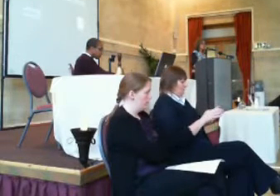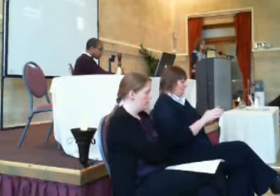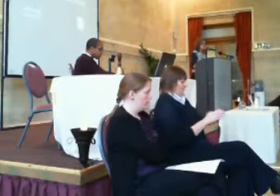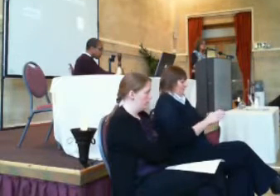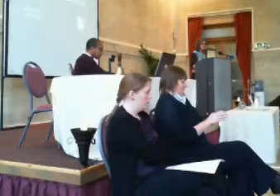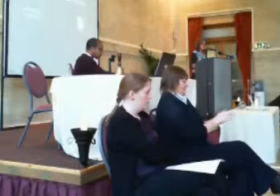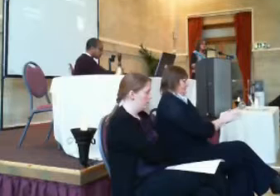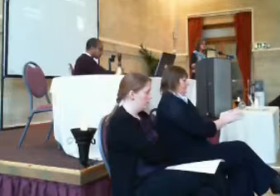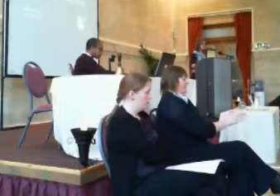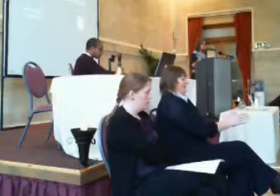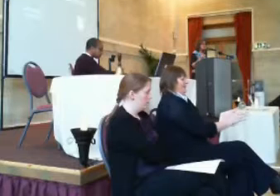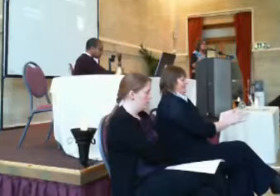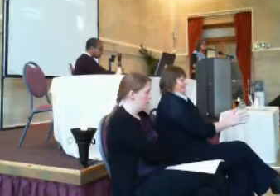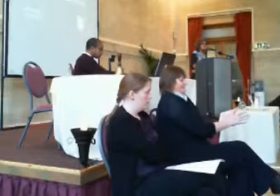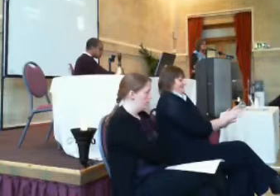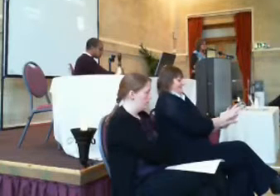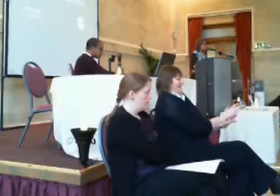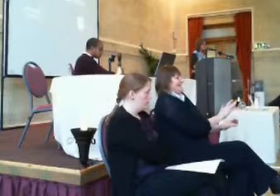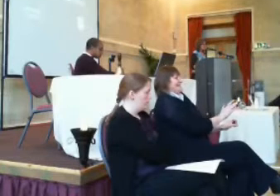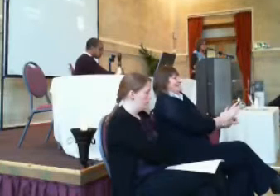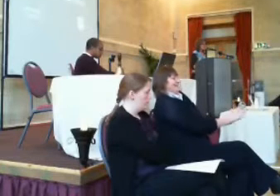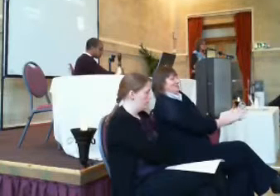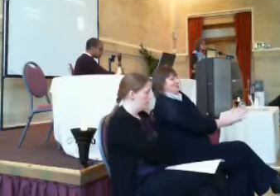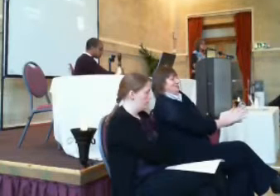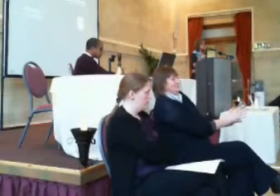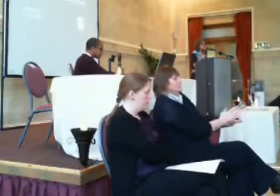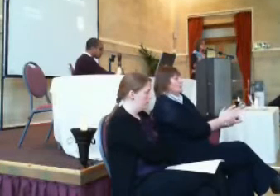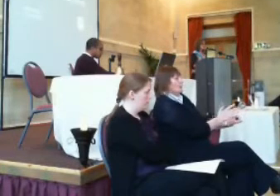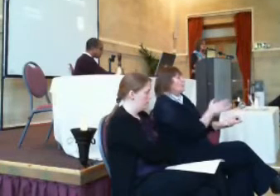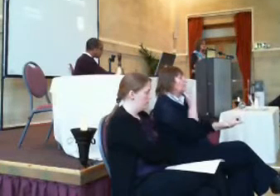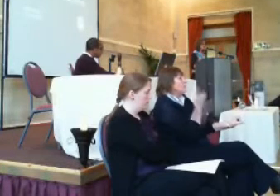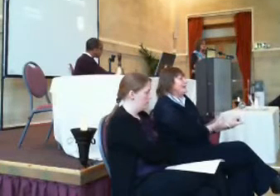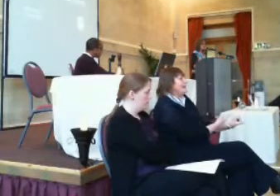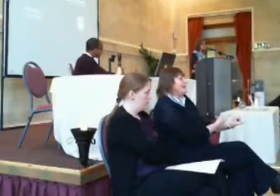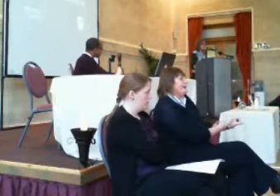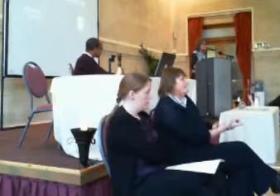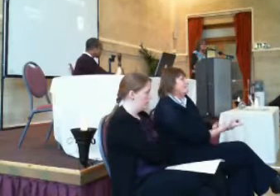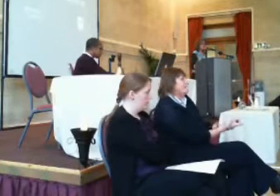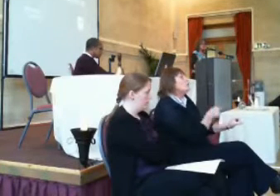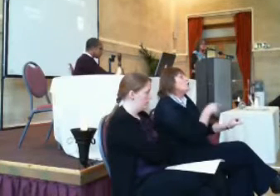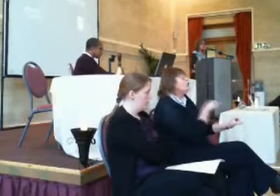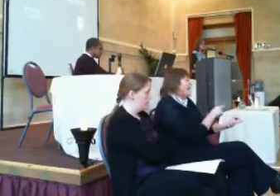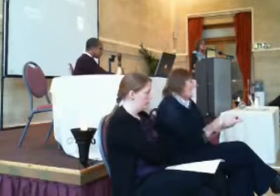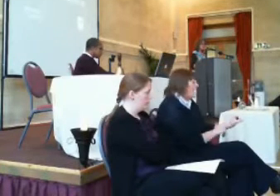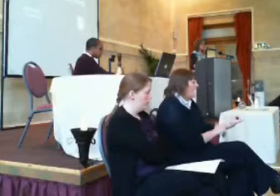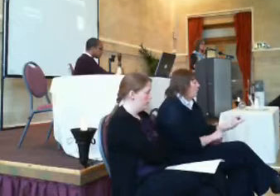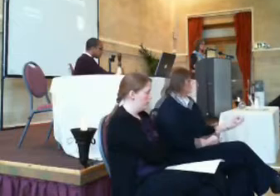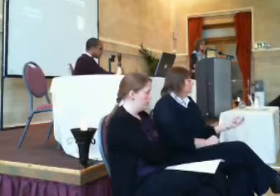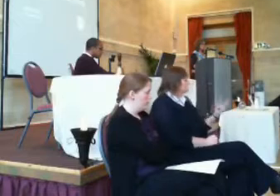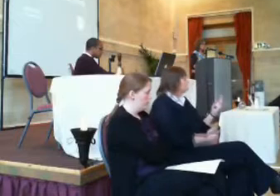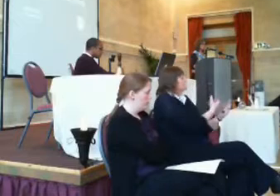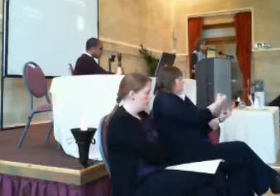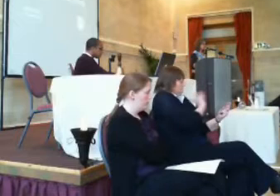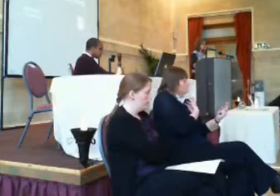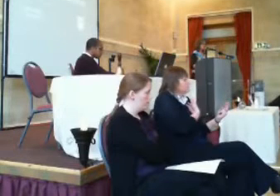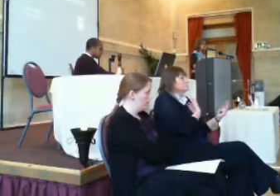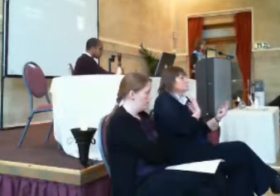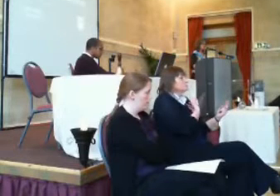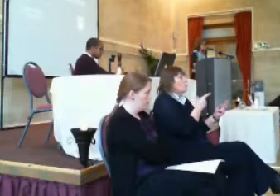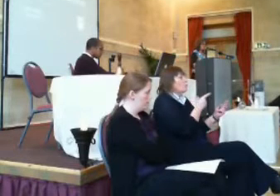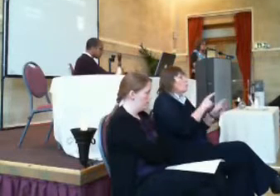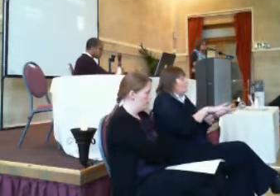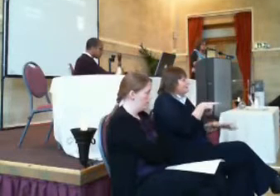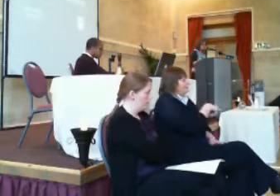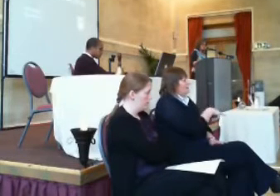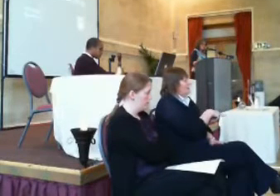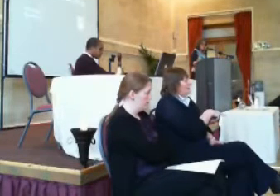be heard. So here's another opportunity to hear directly from people who are fleeing persecution and trying to